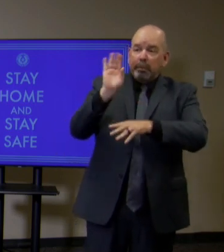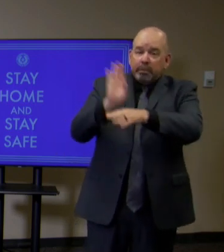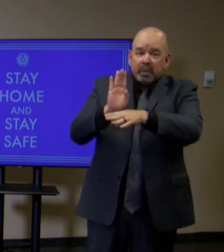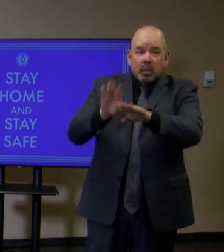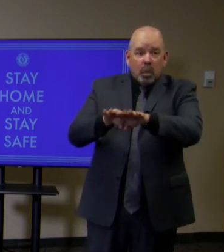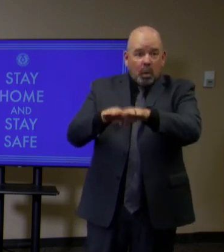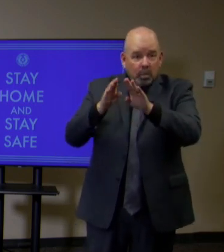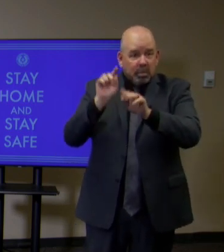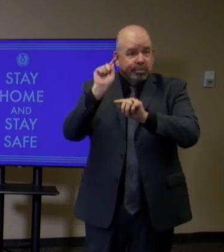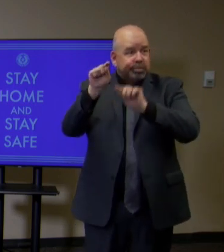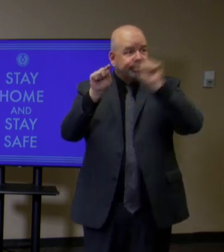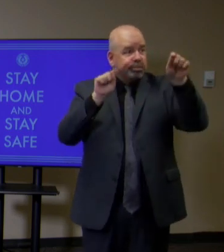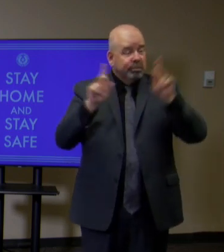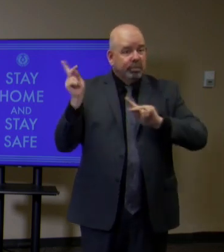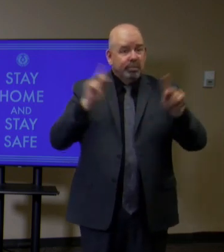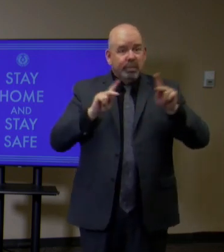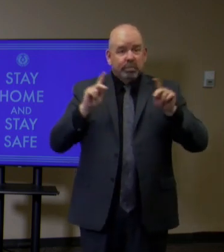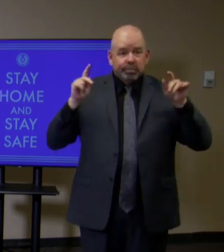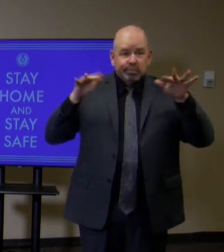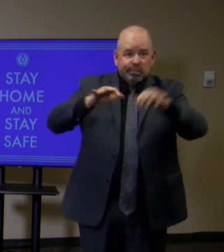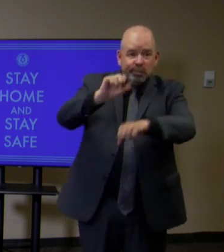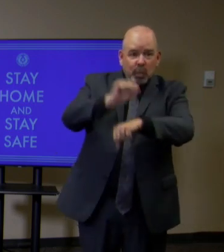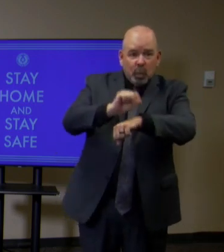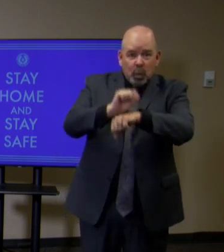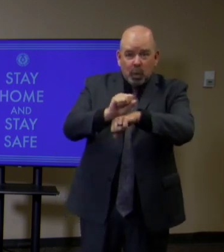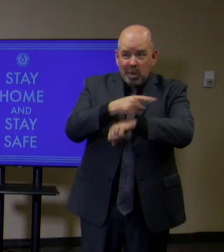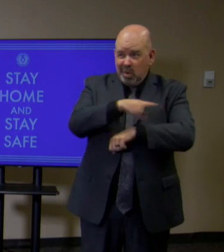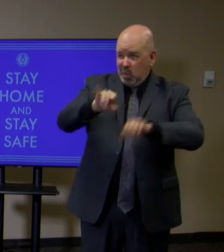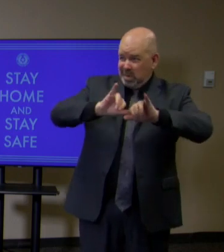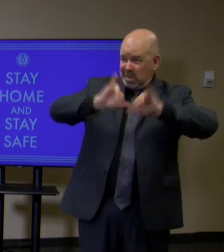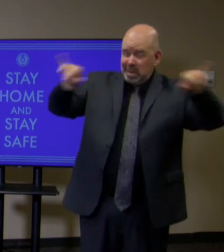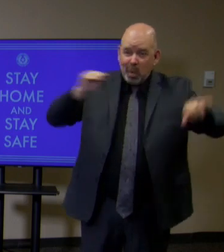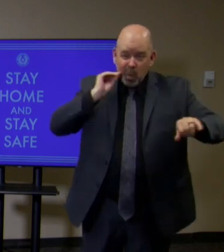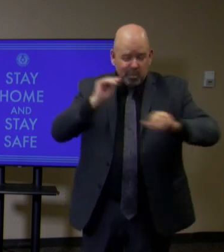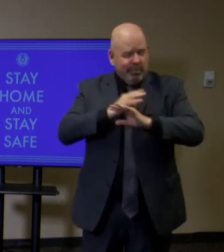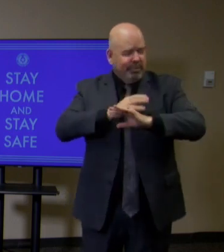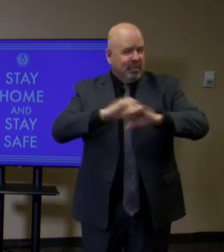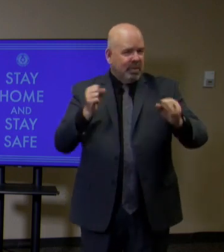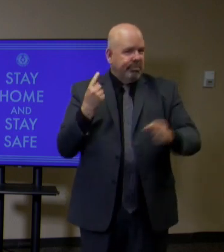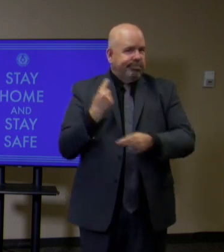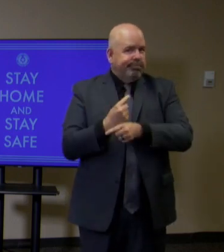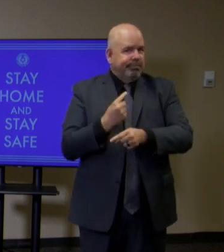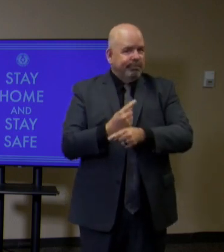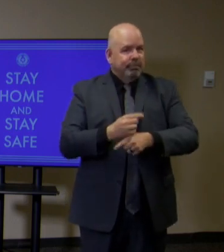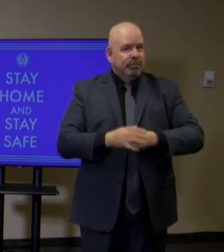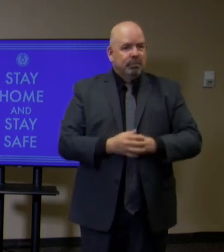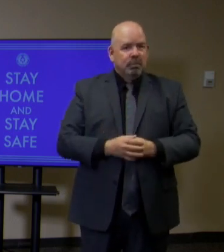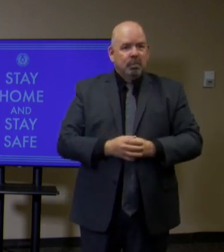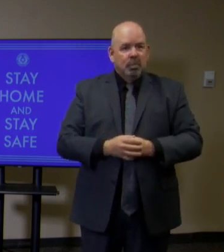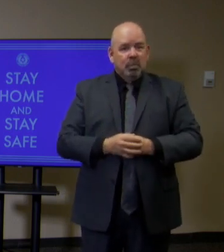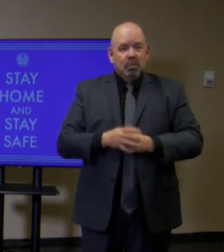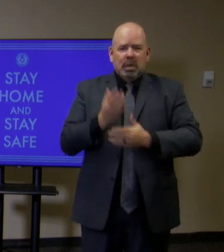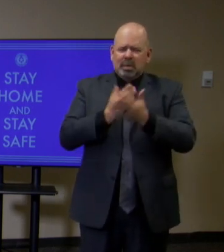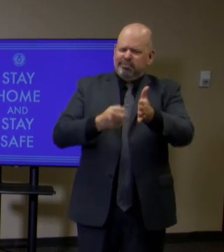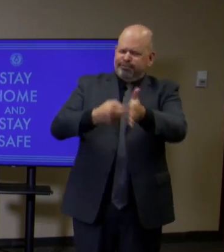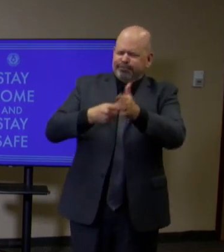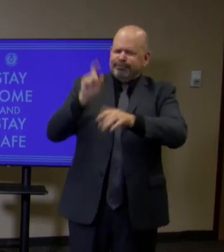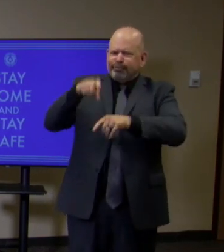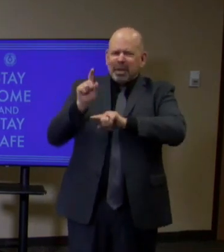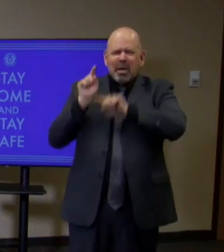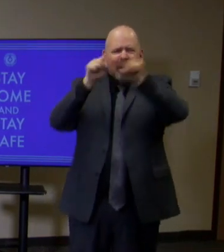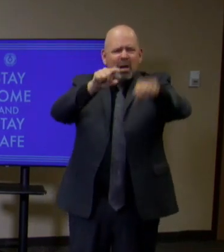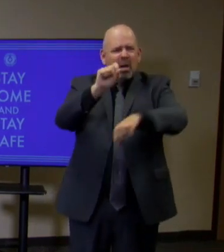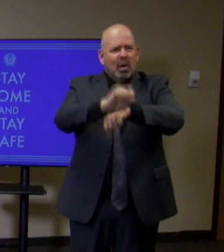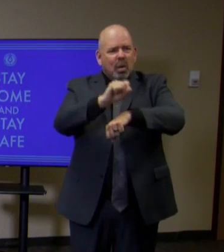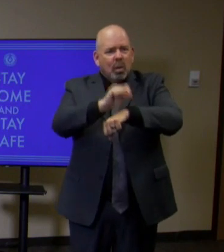are around less people. About half the people that are reporting